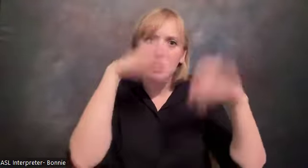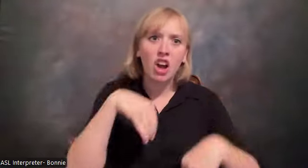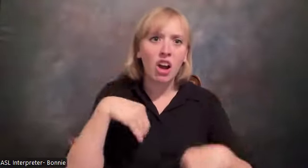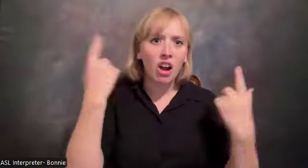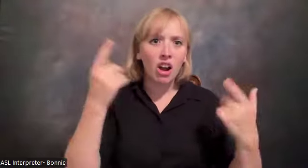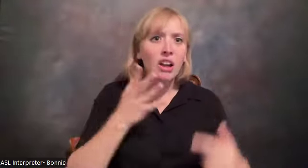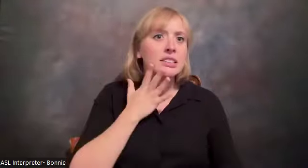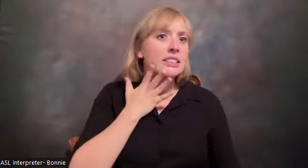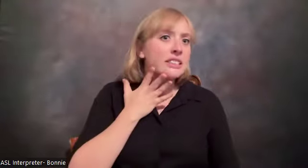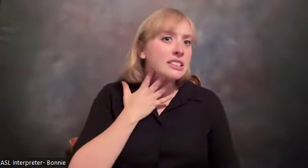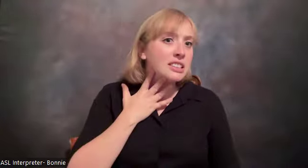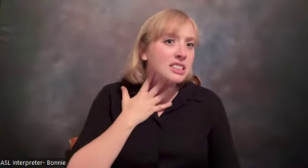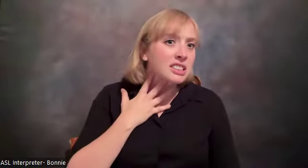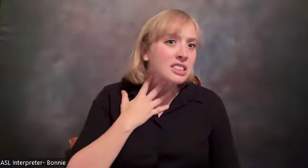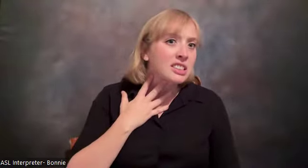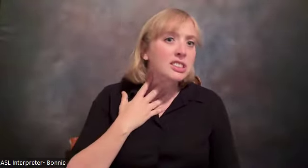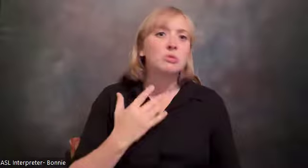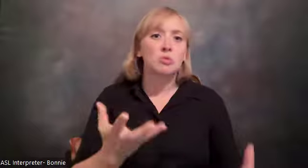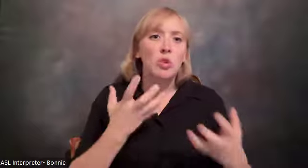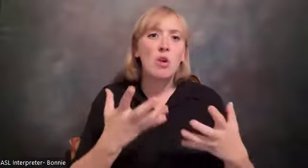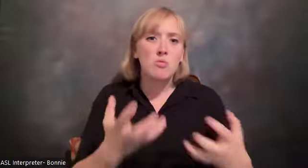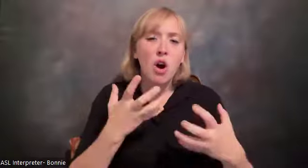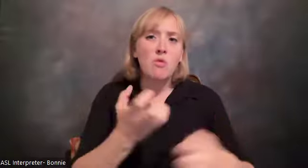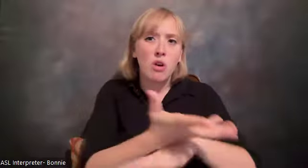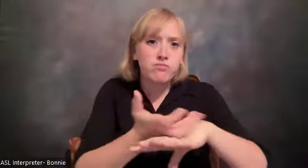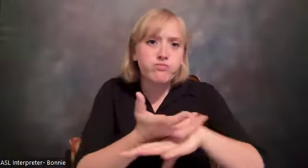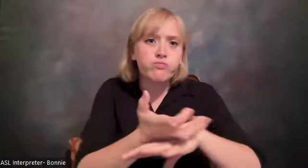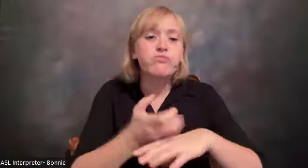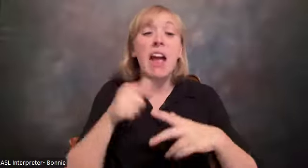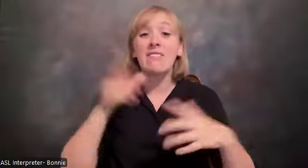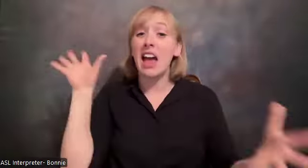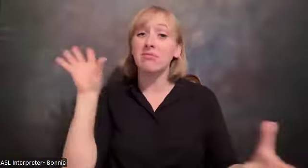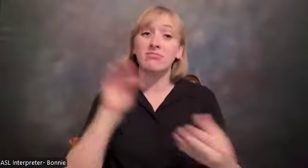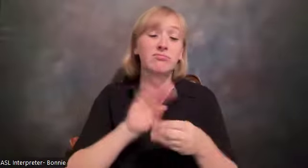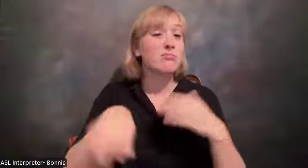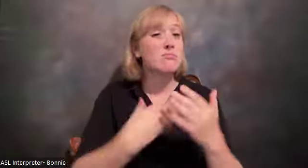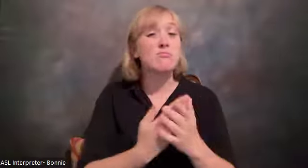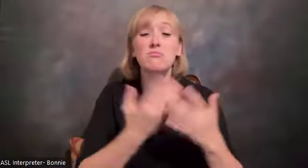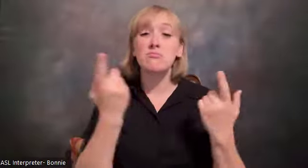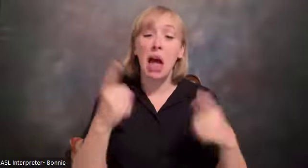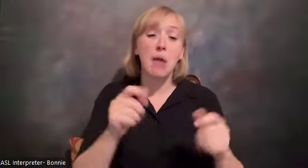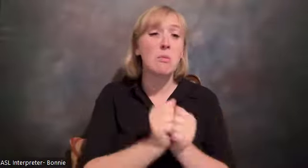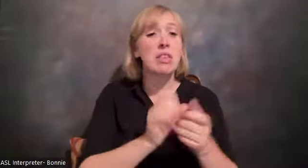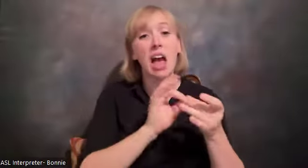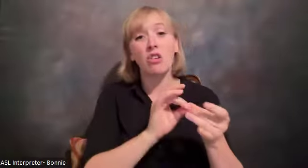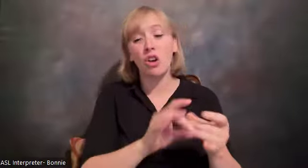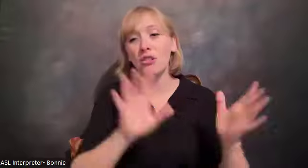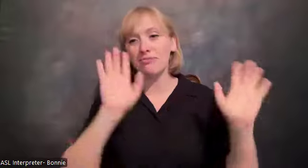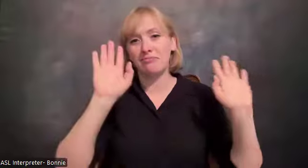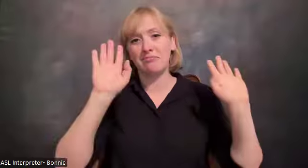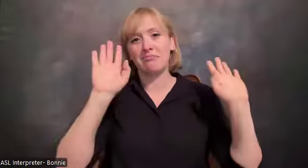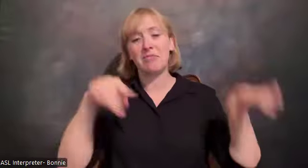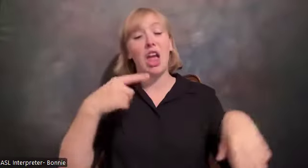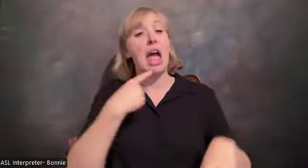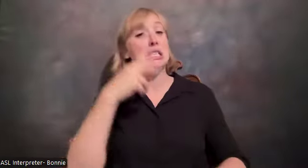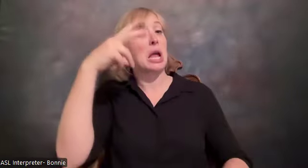bizarre unquenchable thirst, if that was the sum total of my relationship with alcohol, well then, Just Say